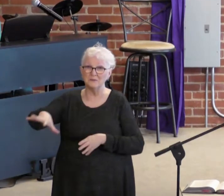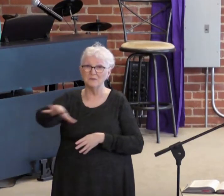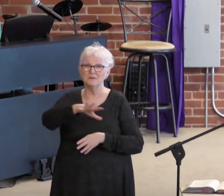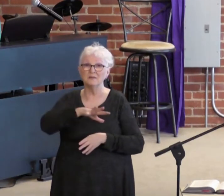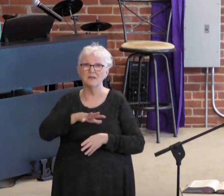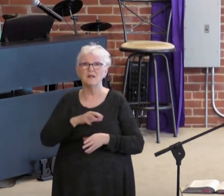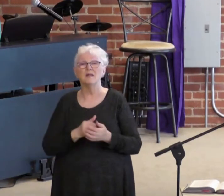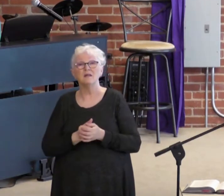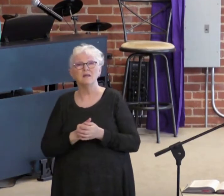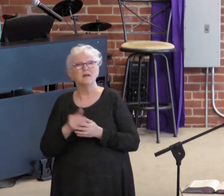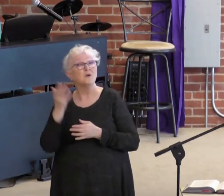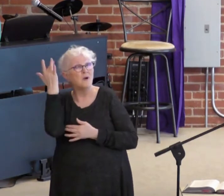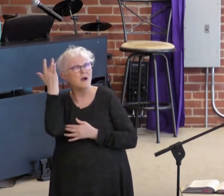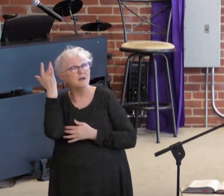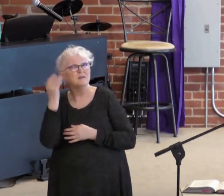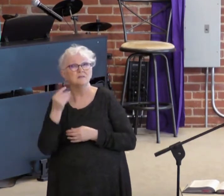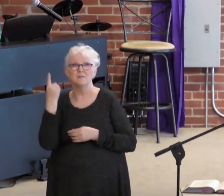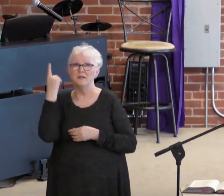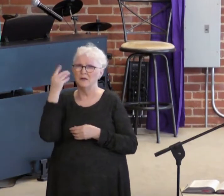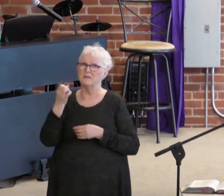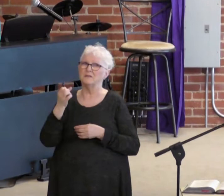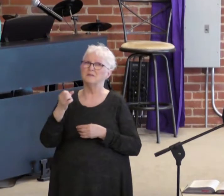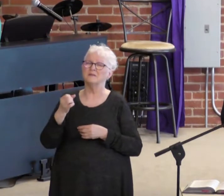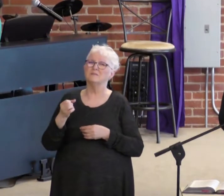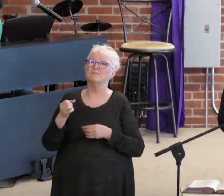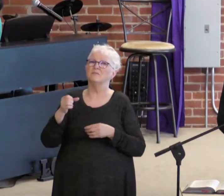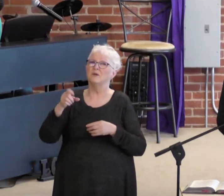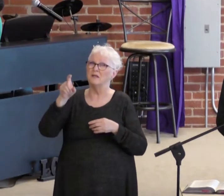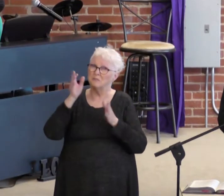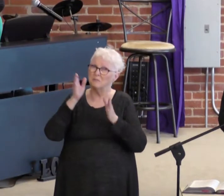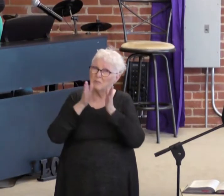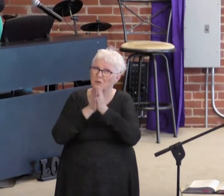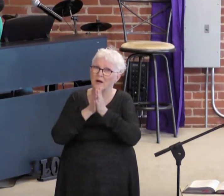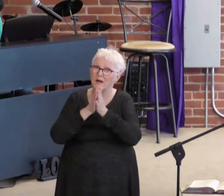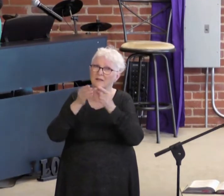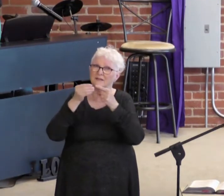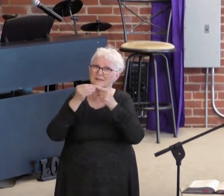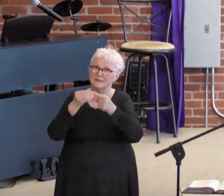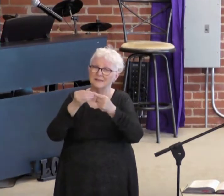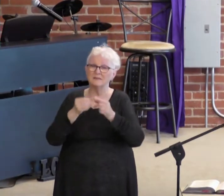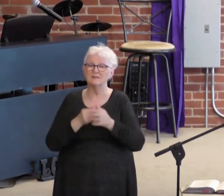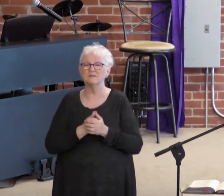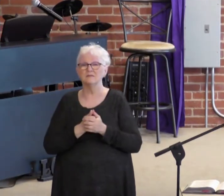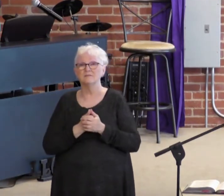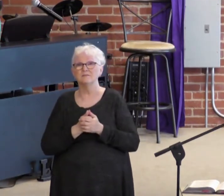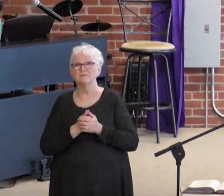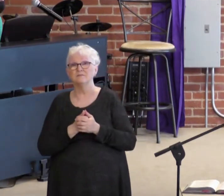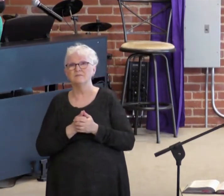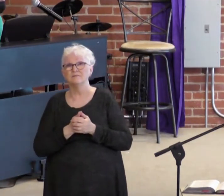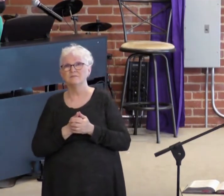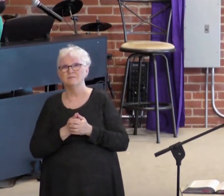us into the spiritual ways that God would have us to go. And so,